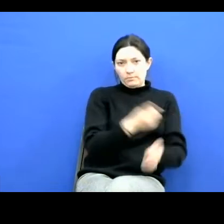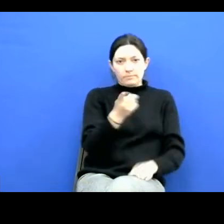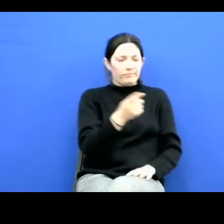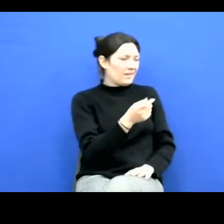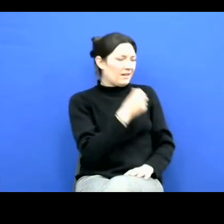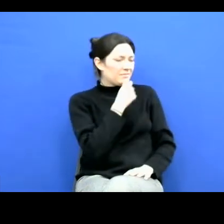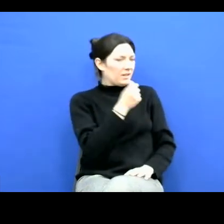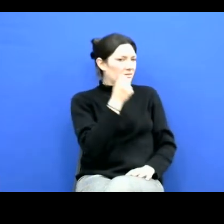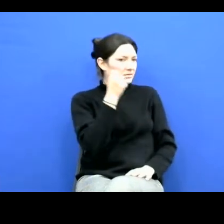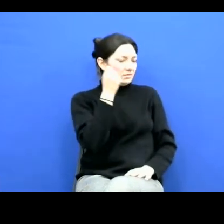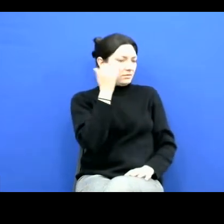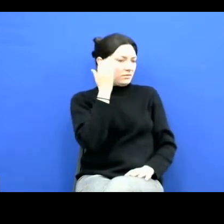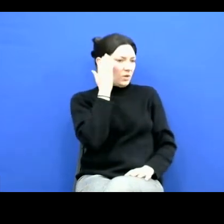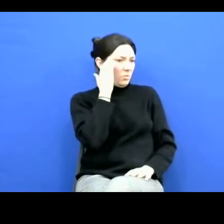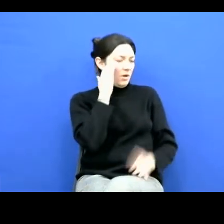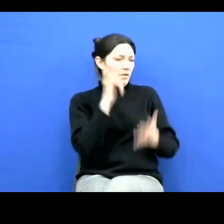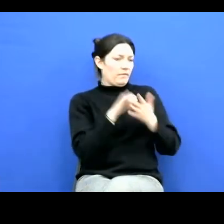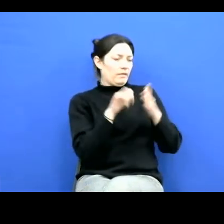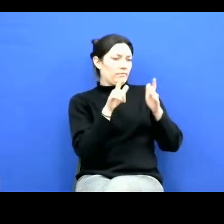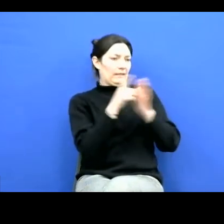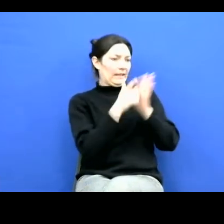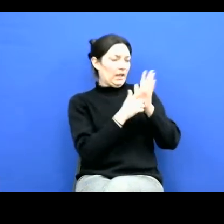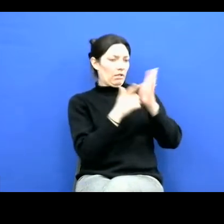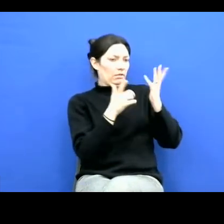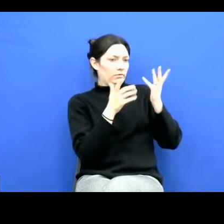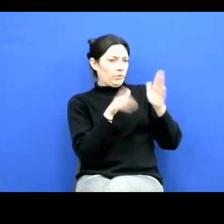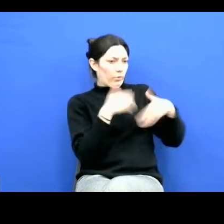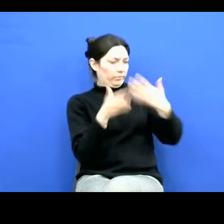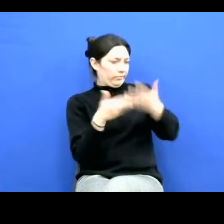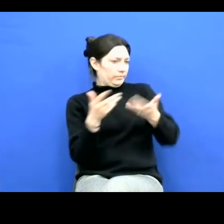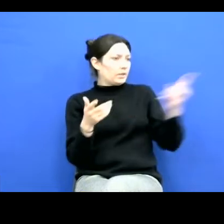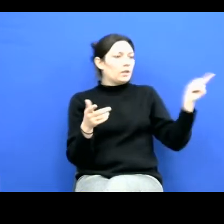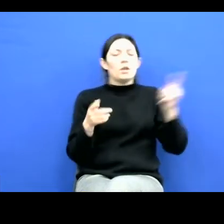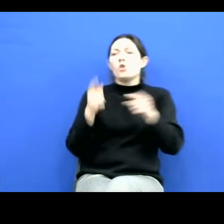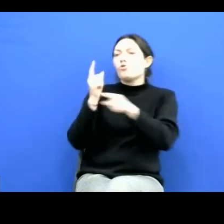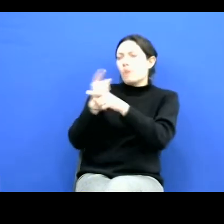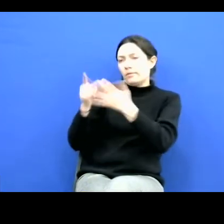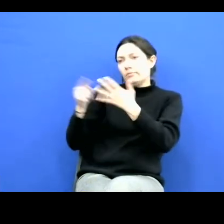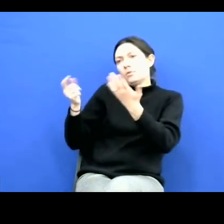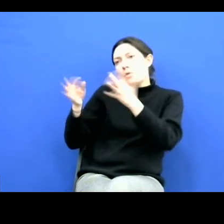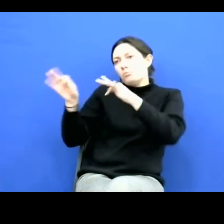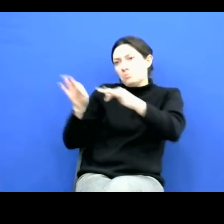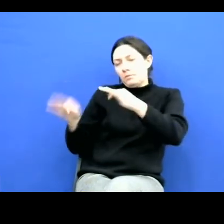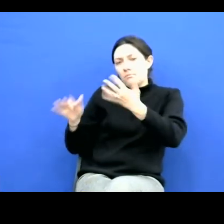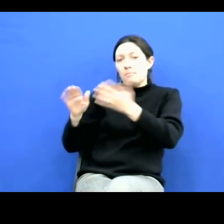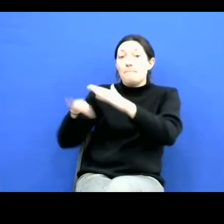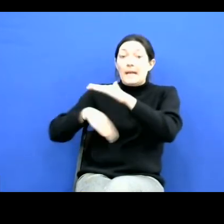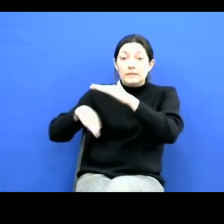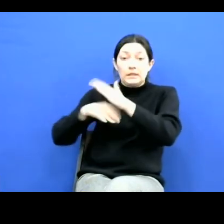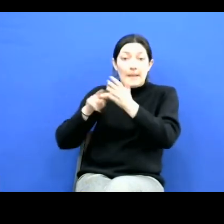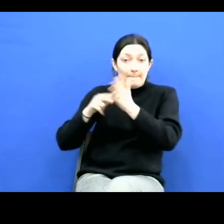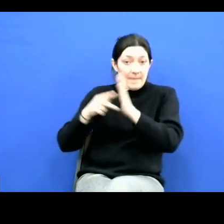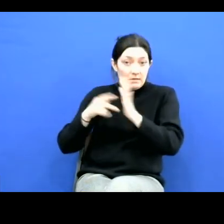aware of the legalities. Yeah, so But- basically it just means that,